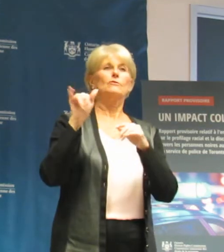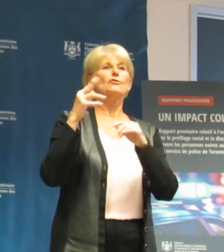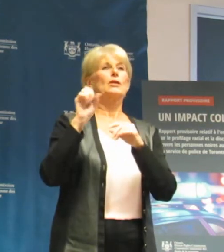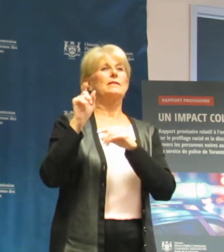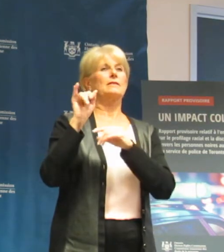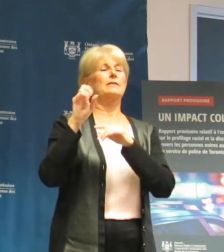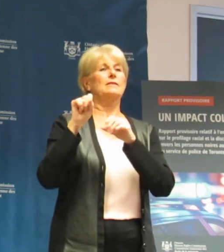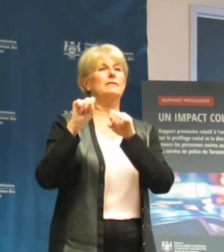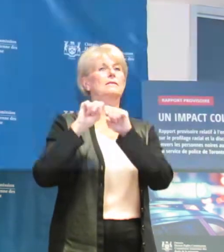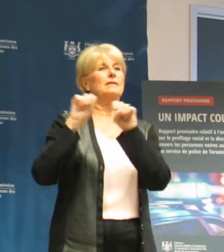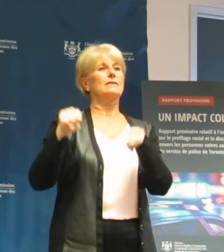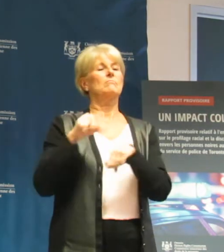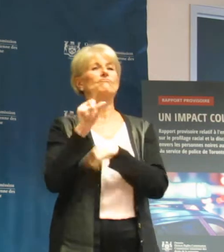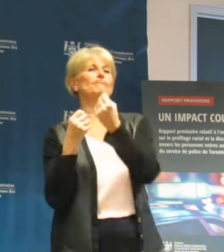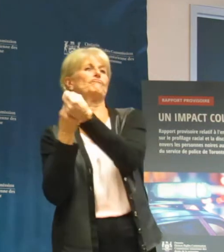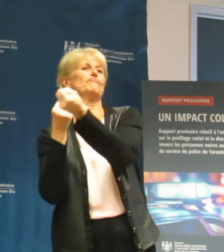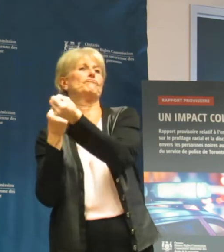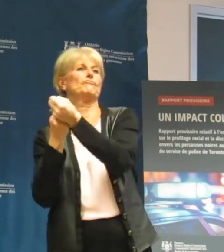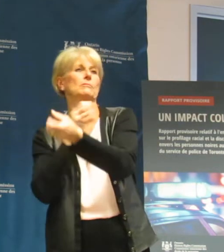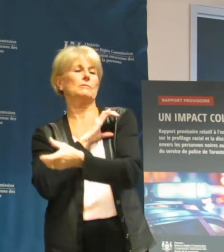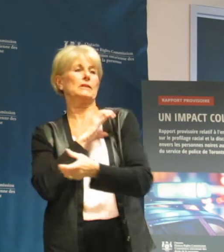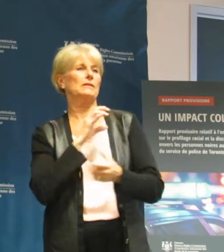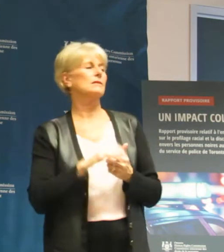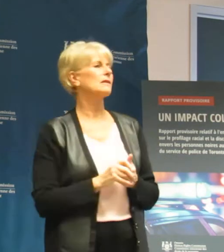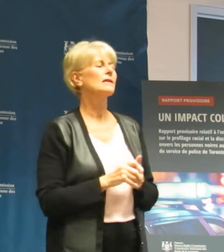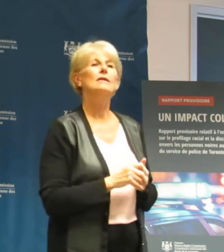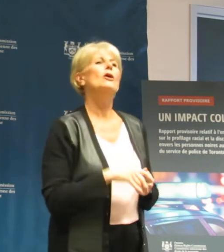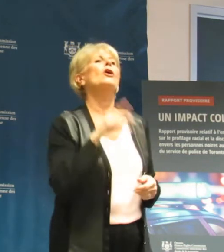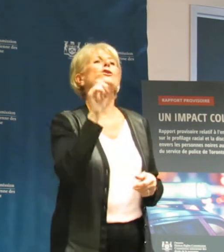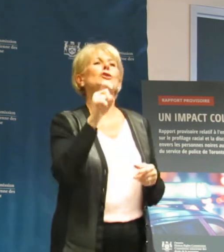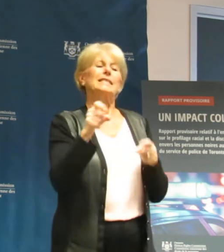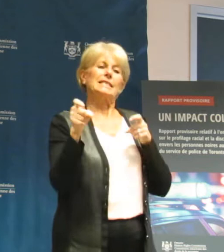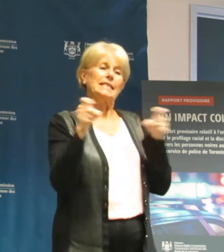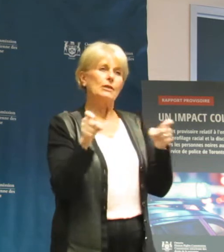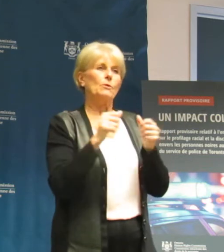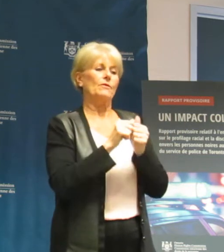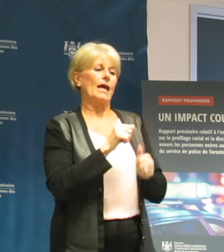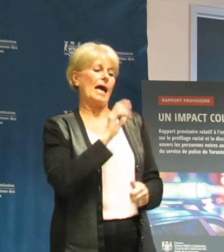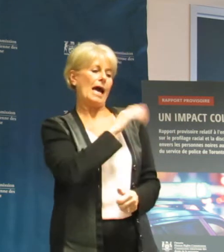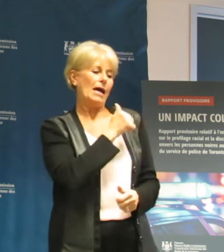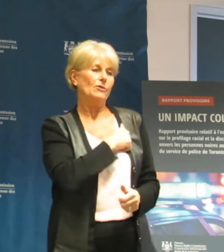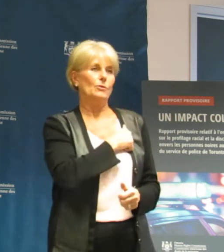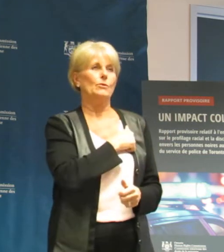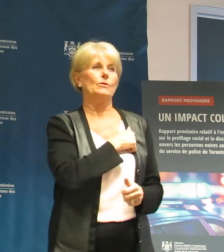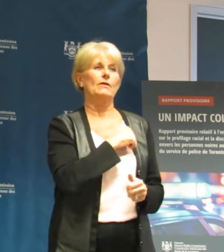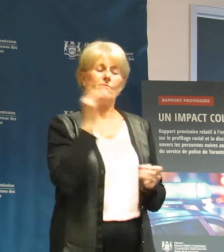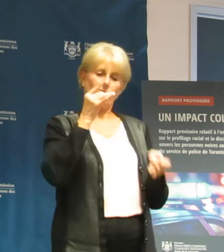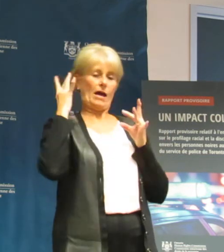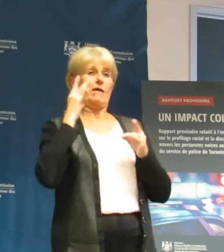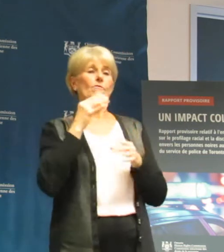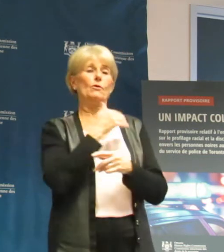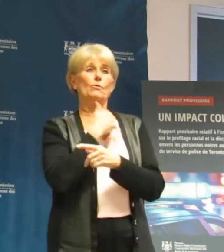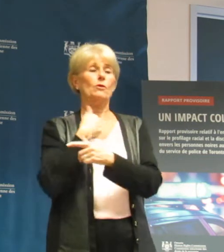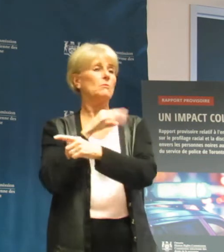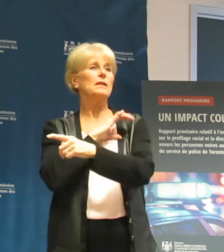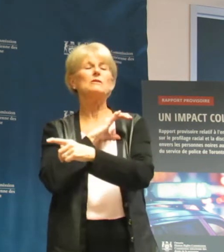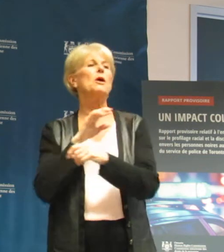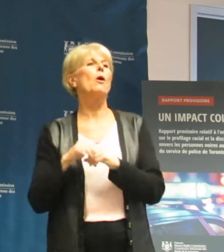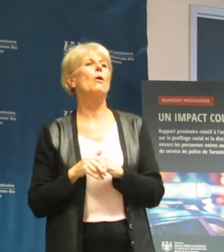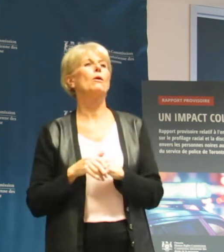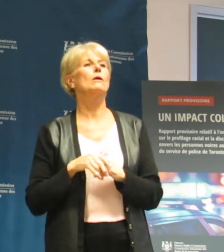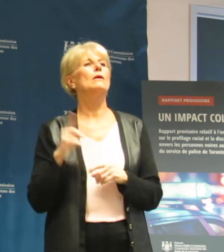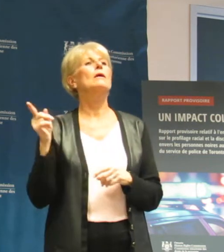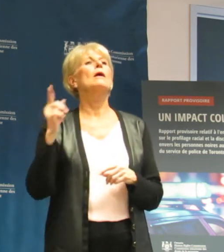that sided with them. Instead of dealing with the attitudes and violence of Toronto police, the